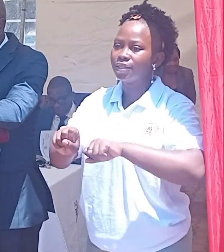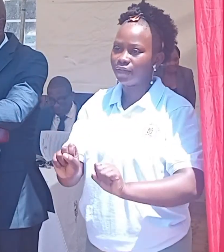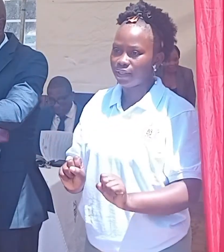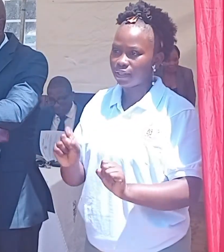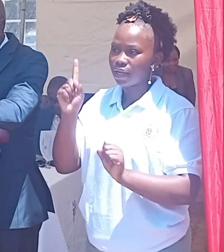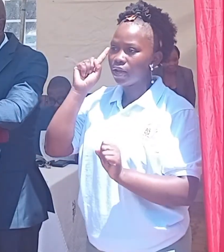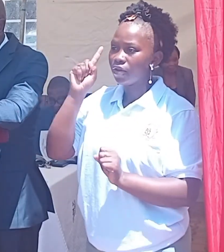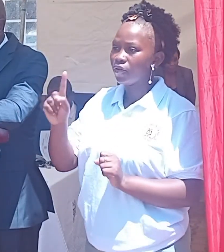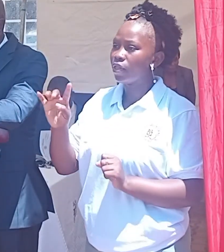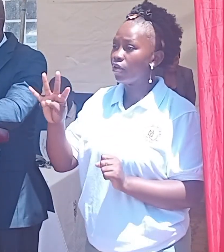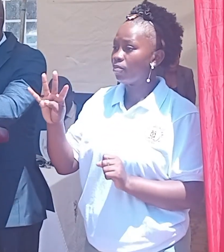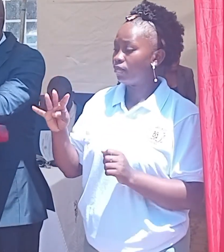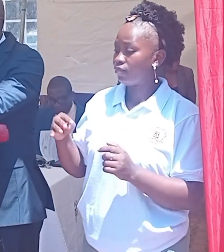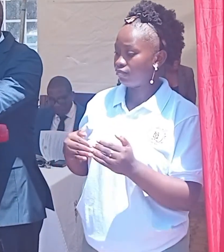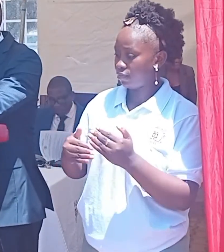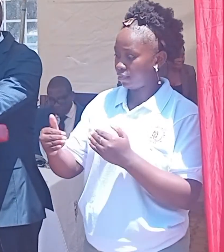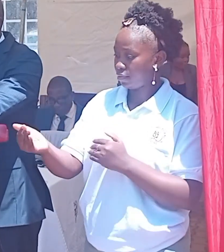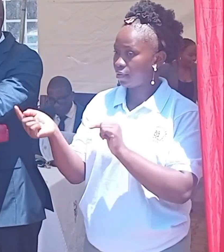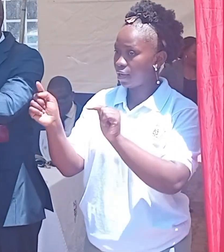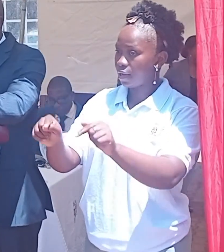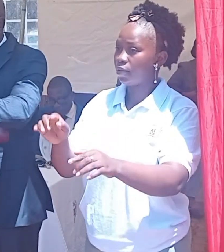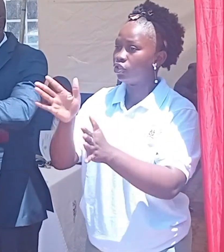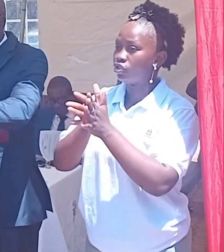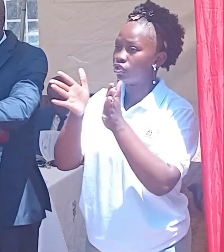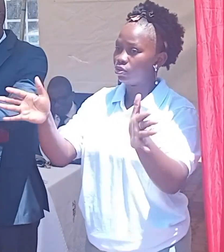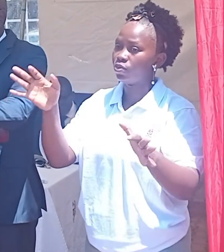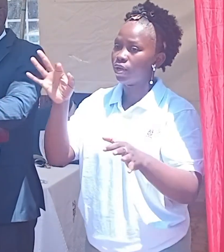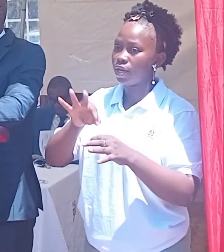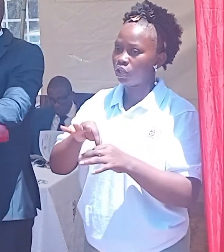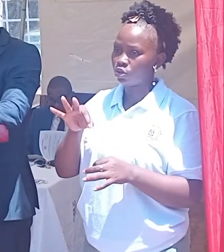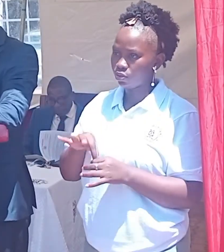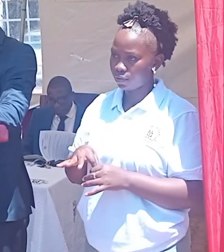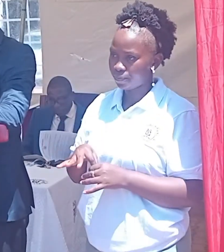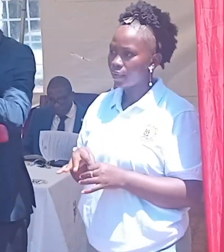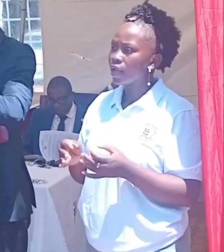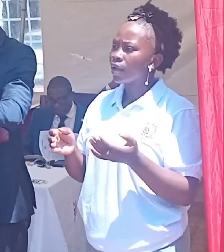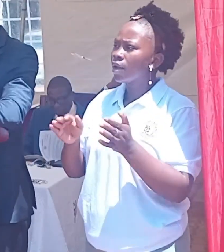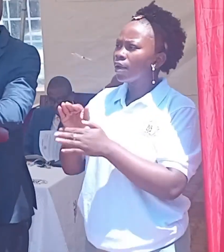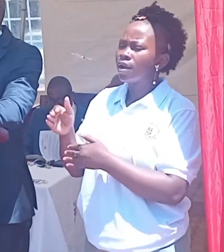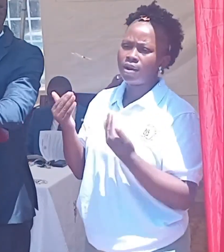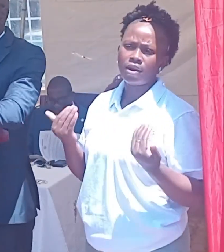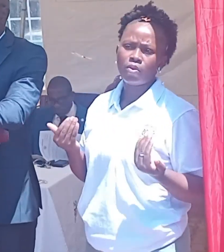the forthcoming general elections. As we talk now,